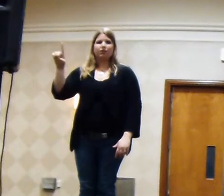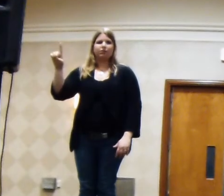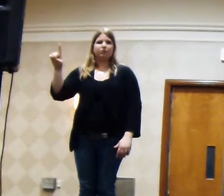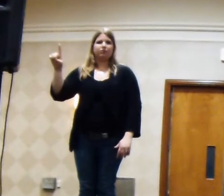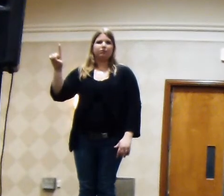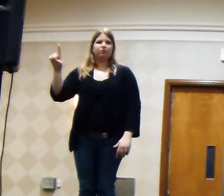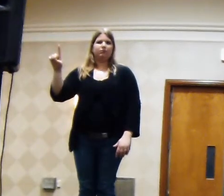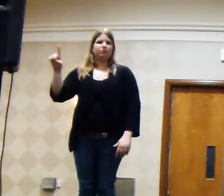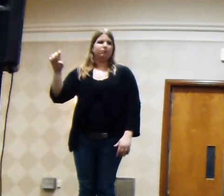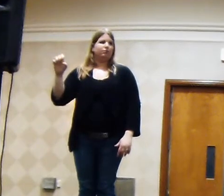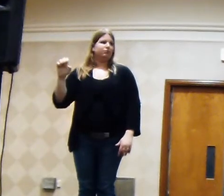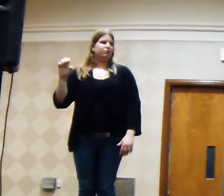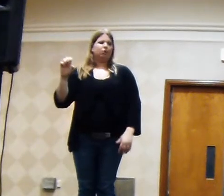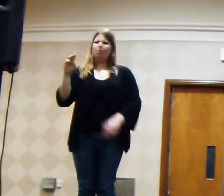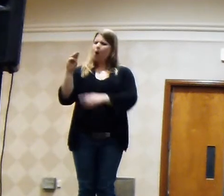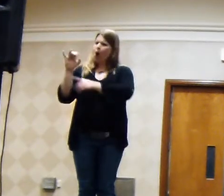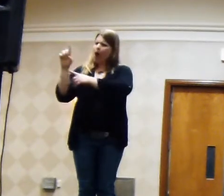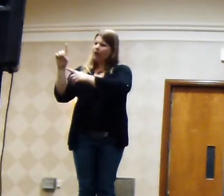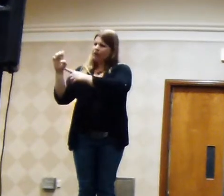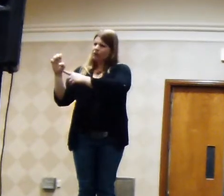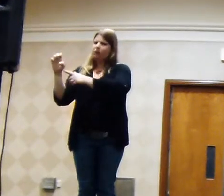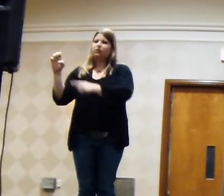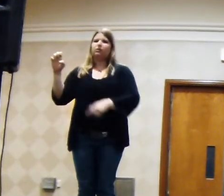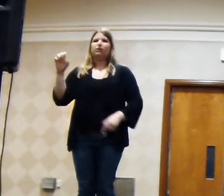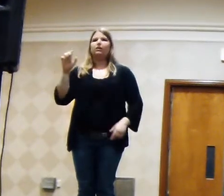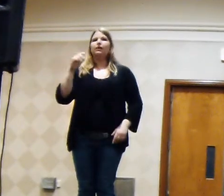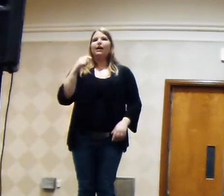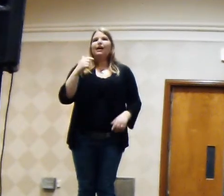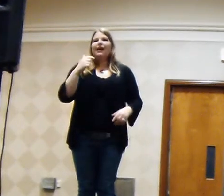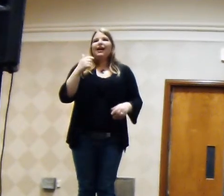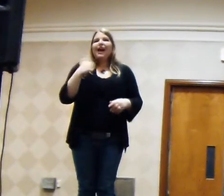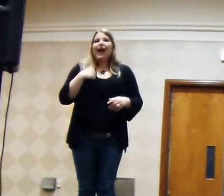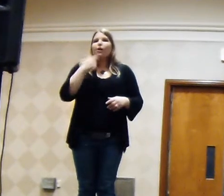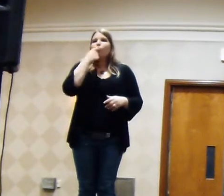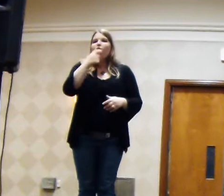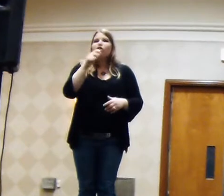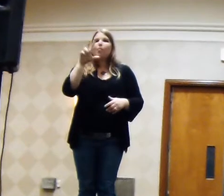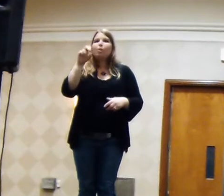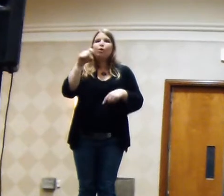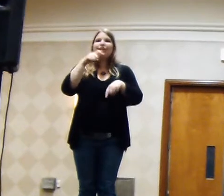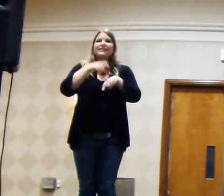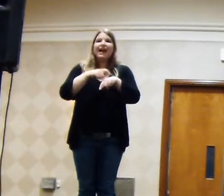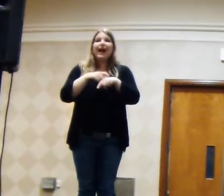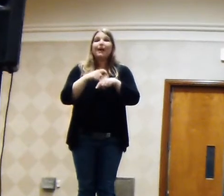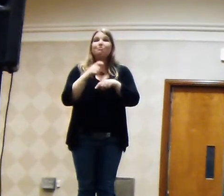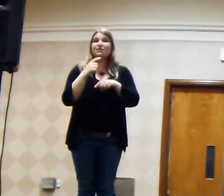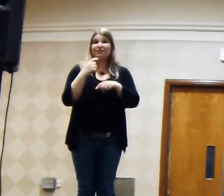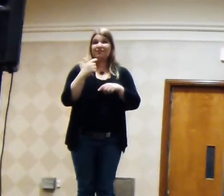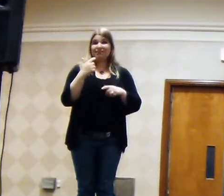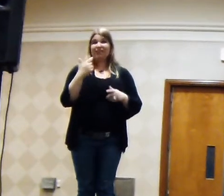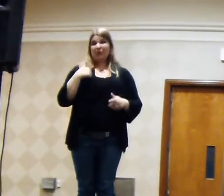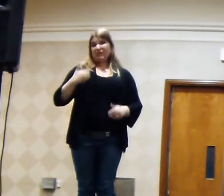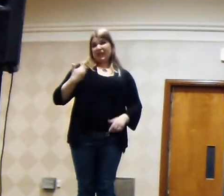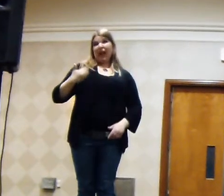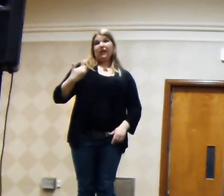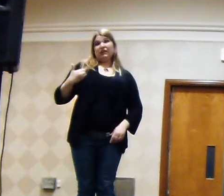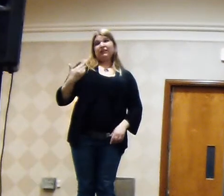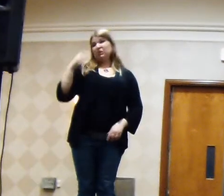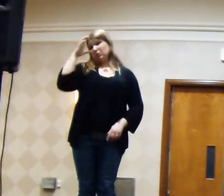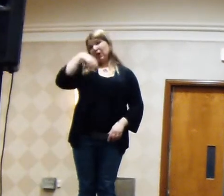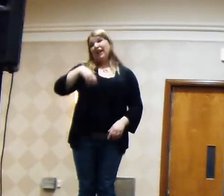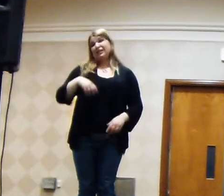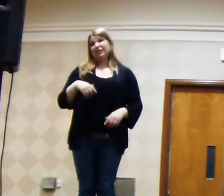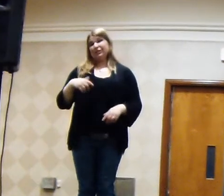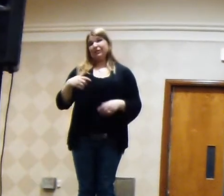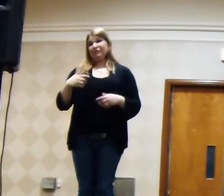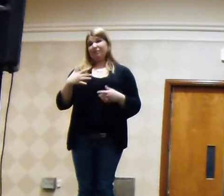Yes. I don't know why. When I was your age, I saw it like 30 times. It's strange. It's just that I